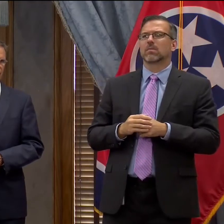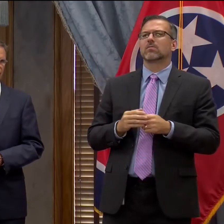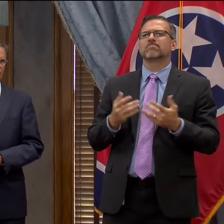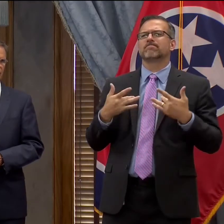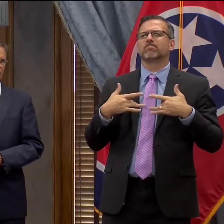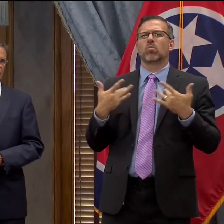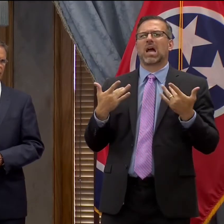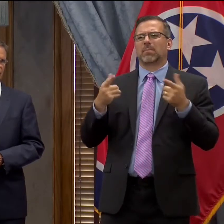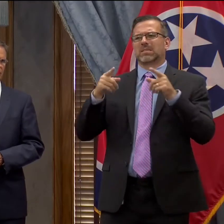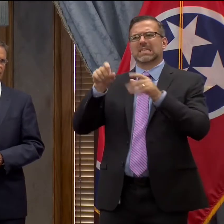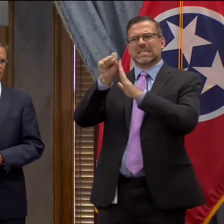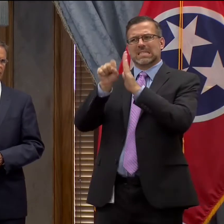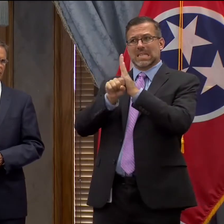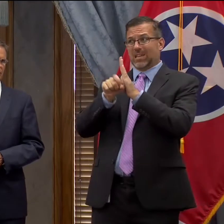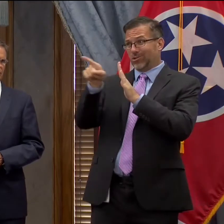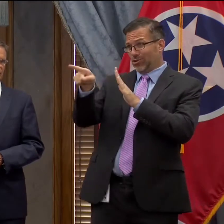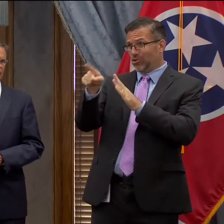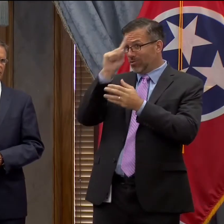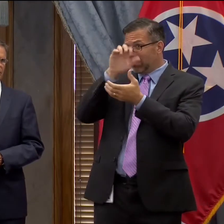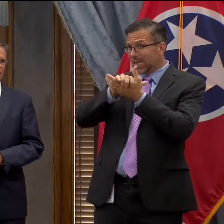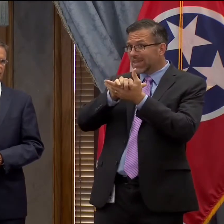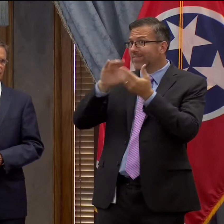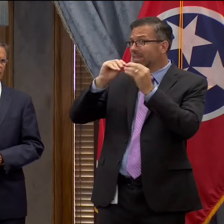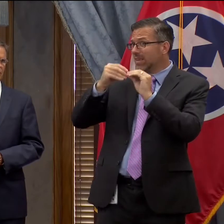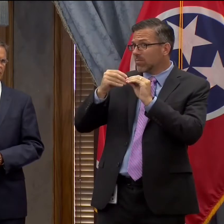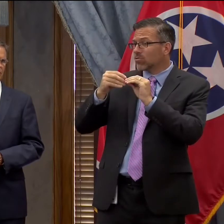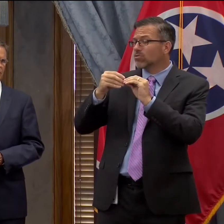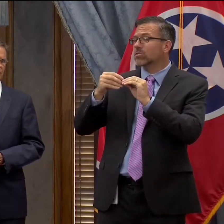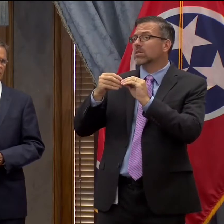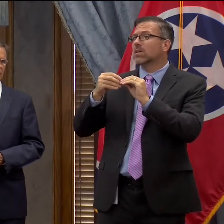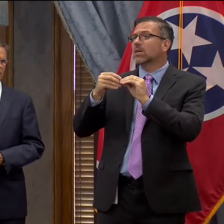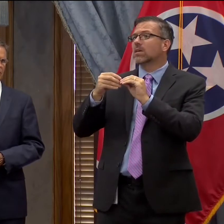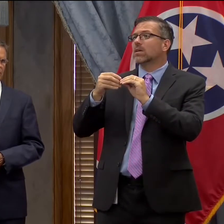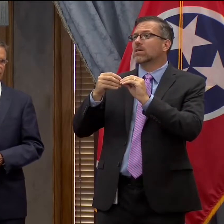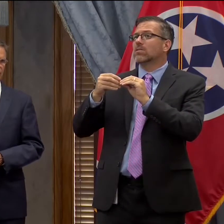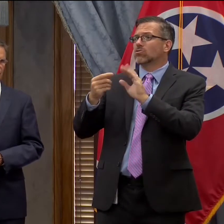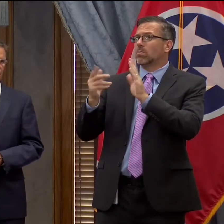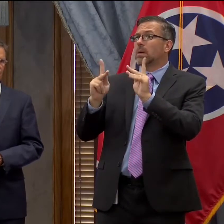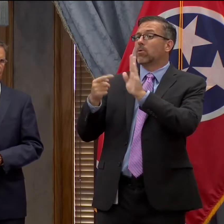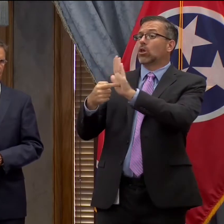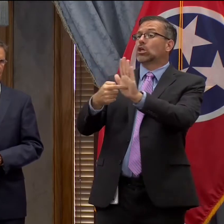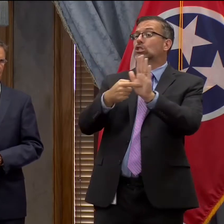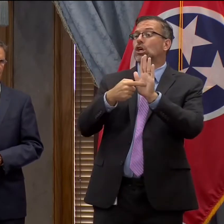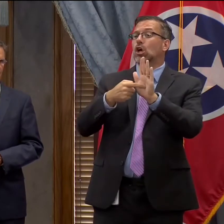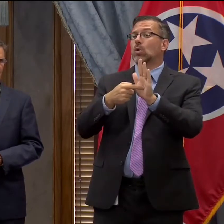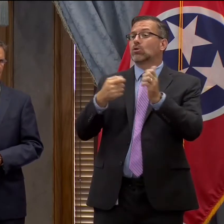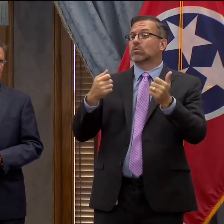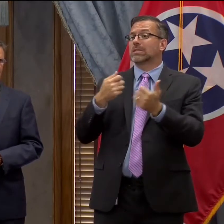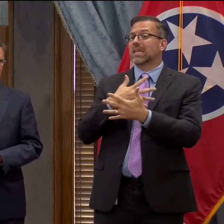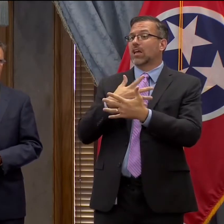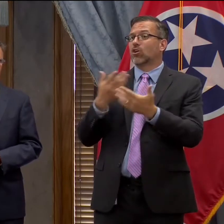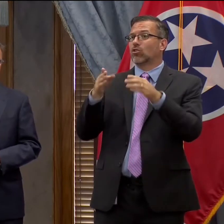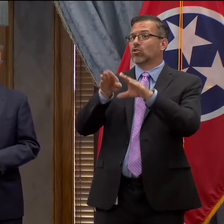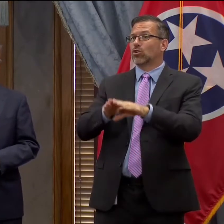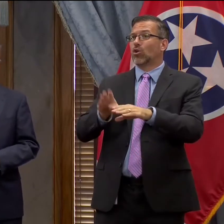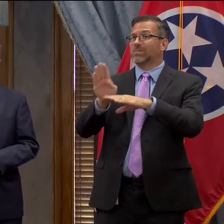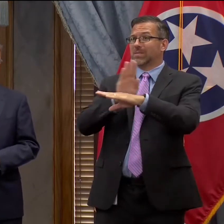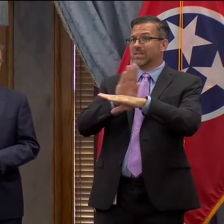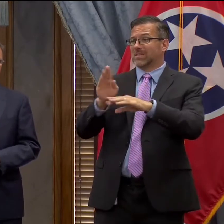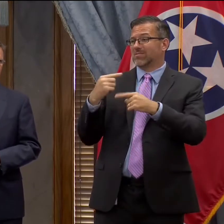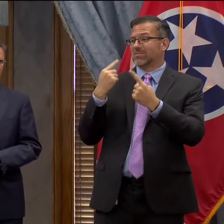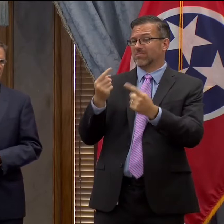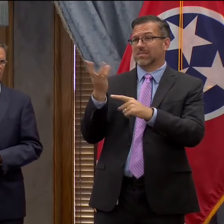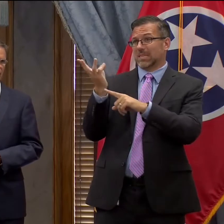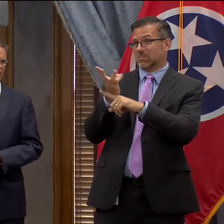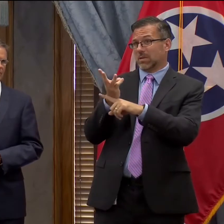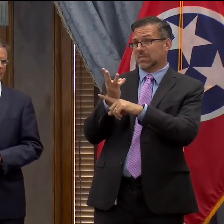level? Do you have confidence in the numbers that have been used to close businesses all the way through this? And also, if you'd